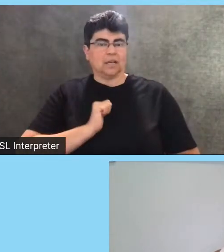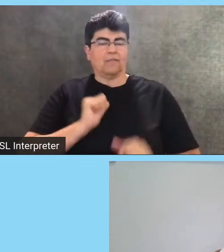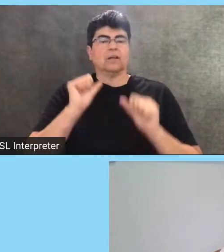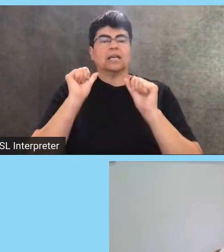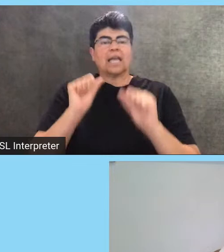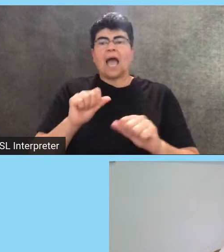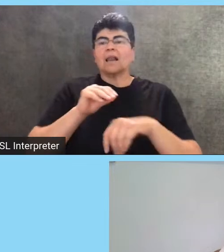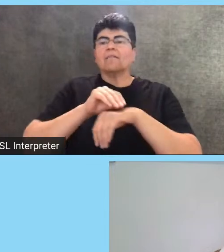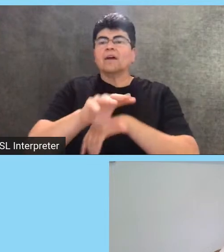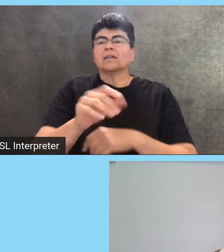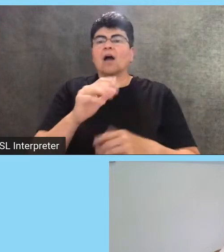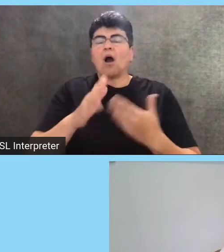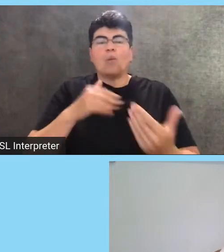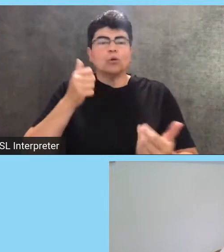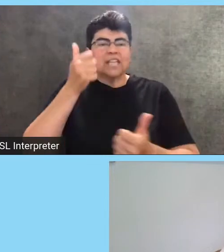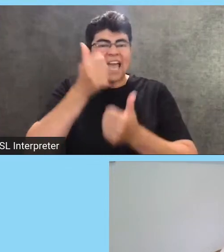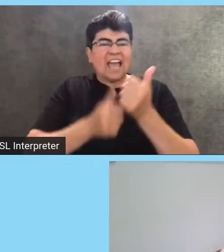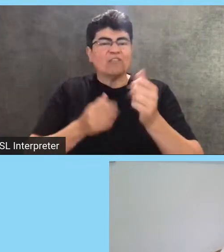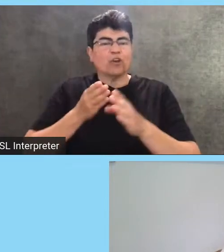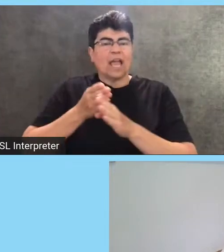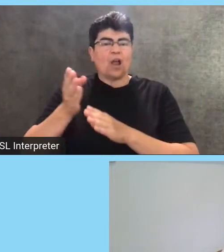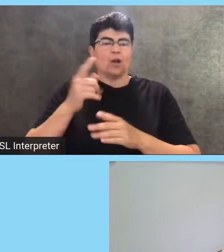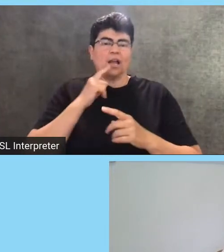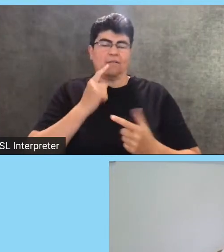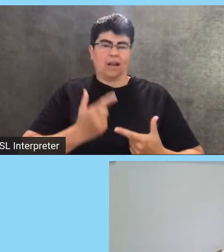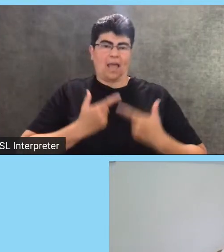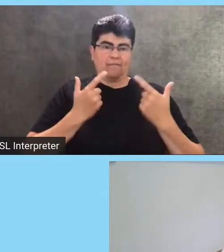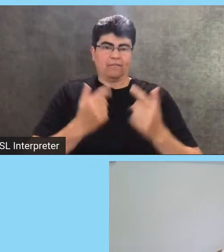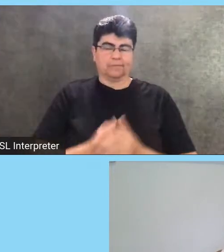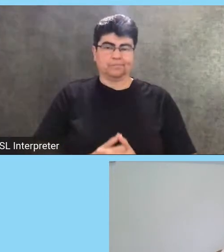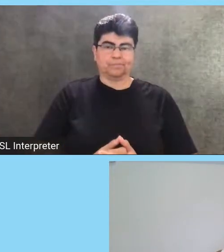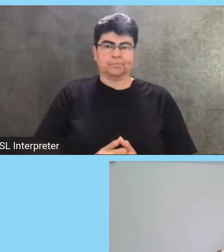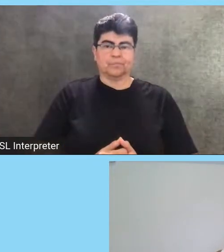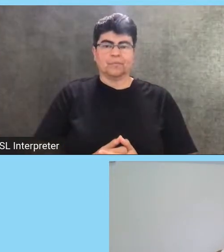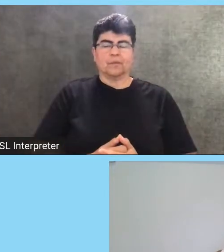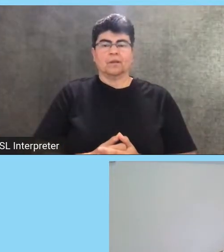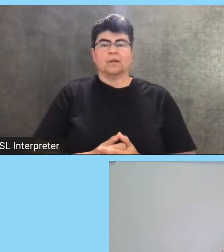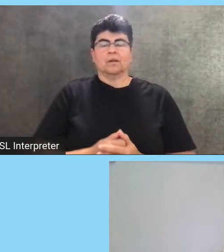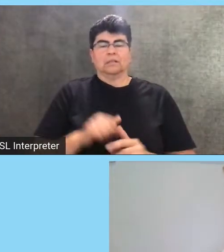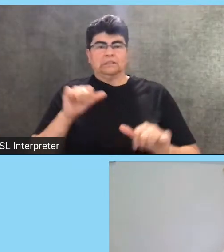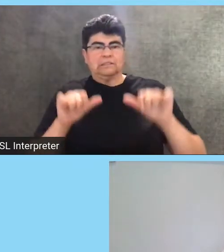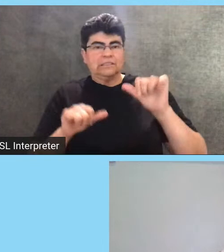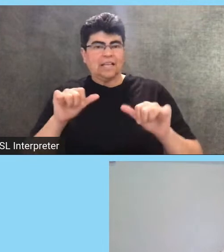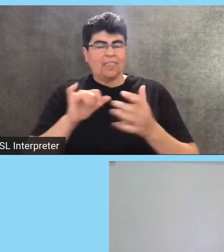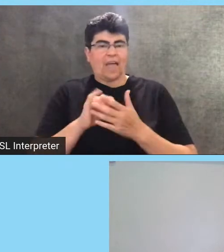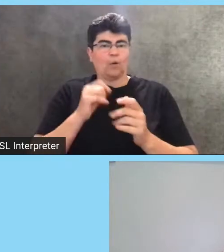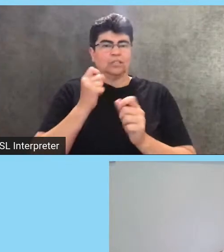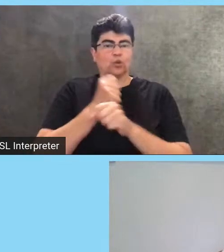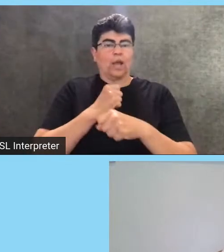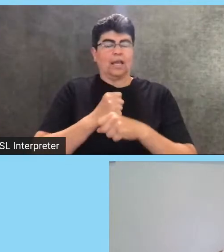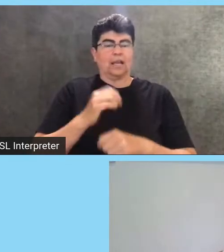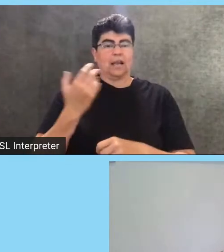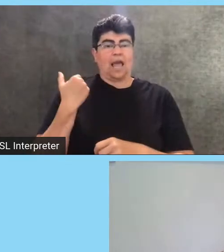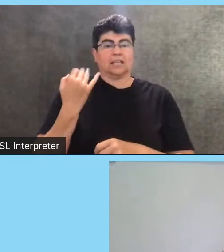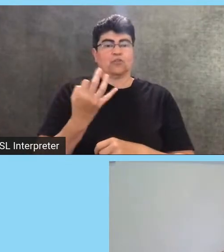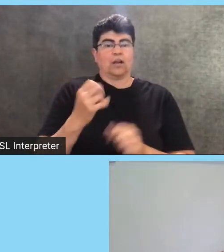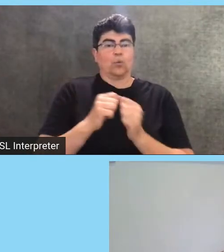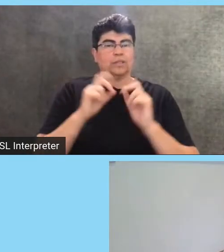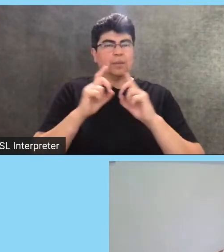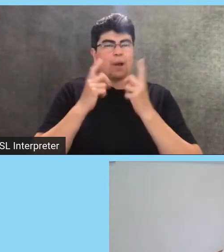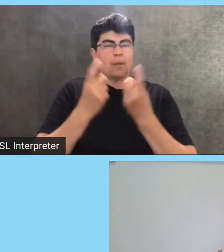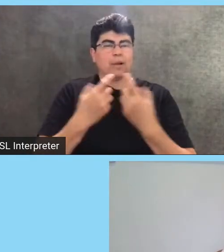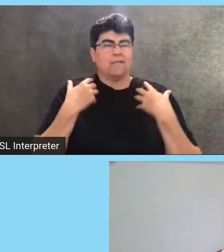affect nearly every area of life. The uncertainty that was created Friday with the U.S. Department of Health and